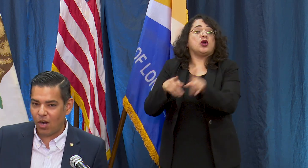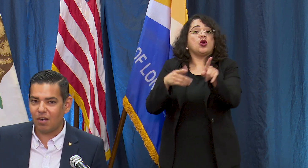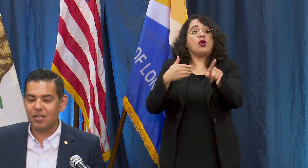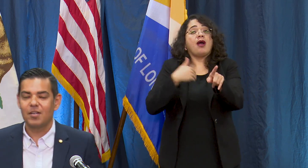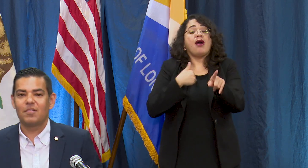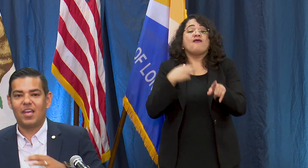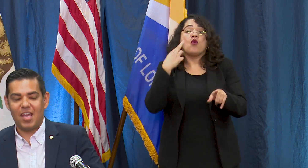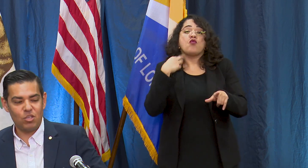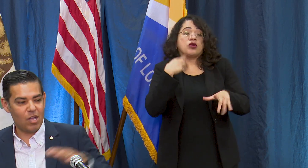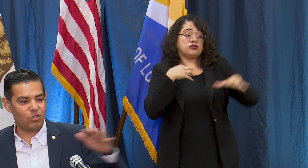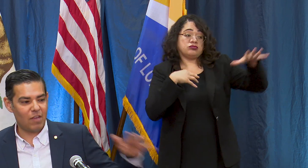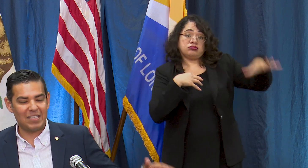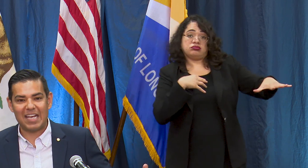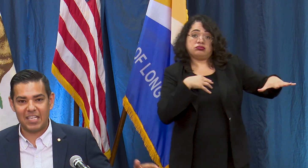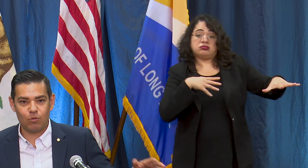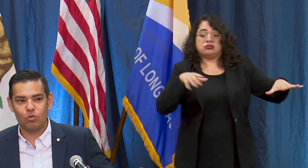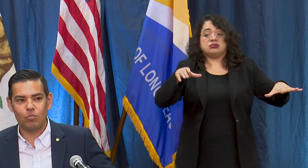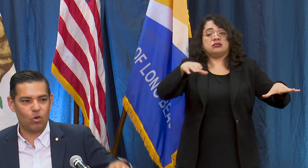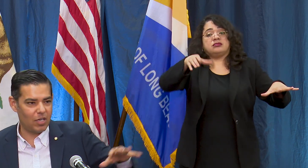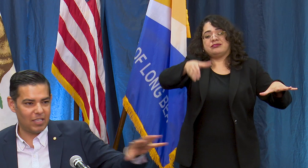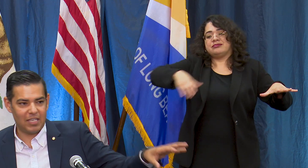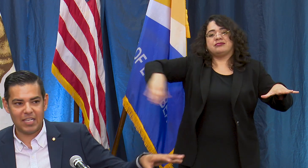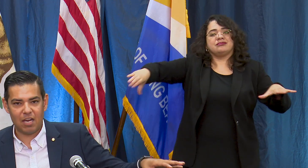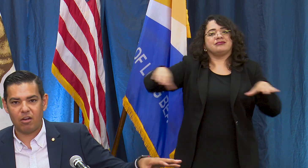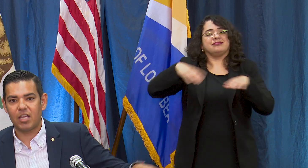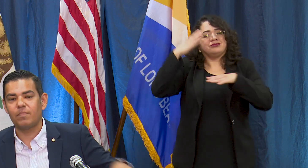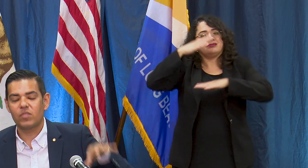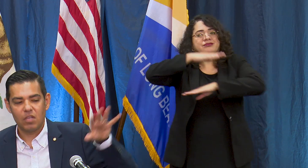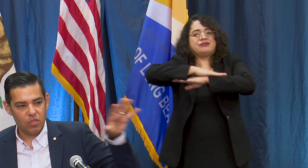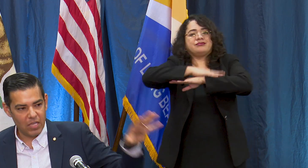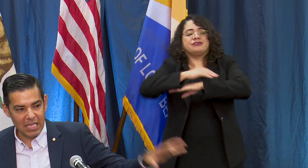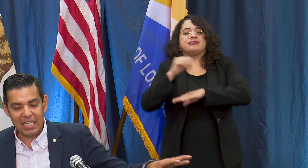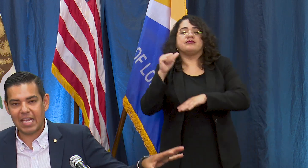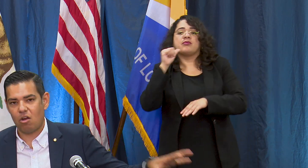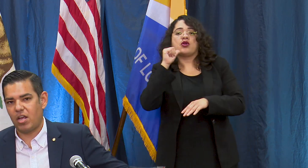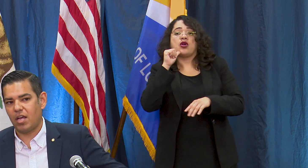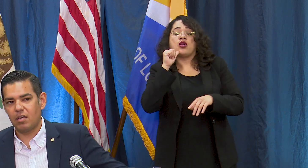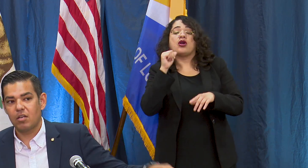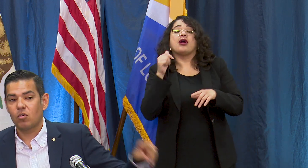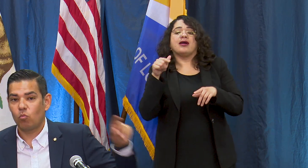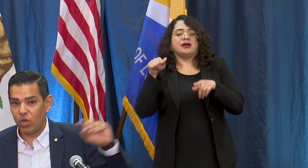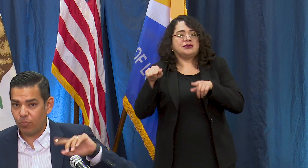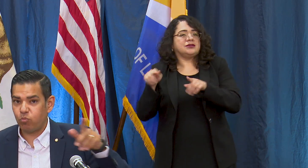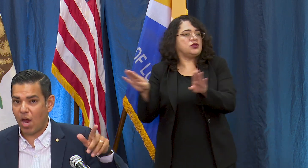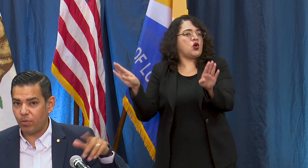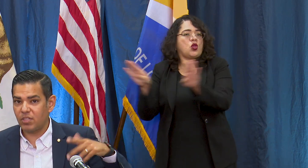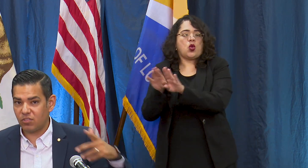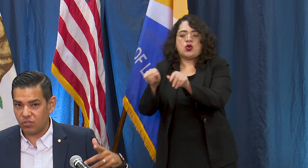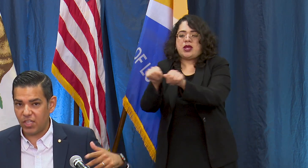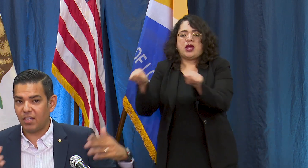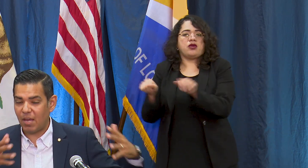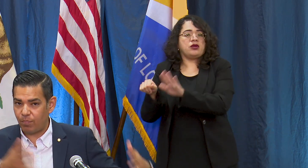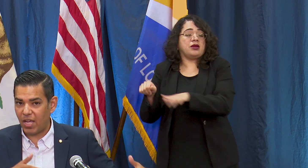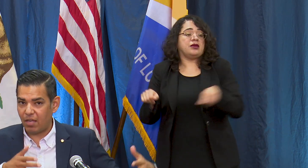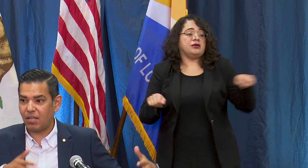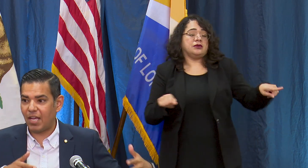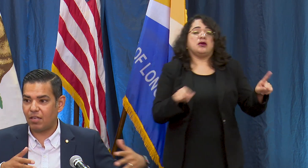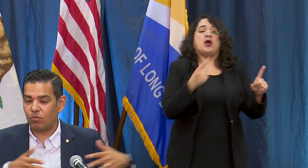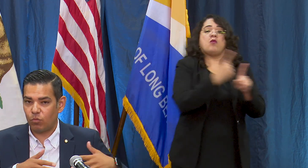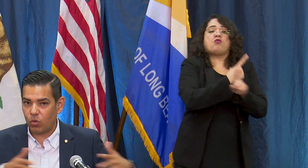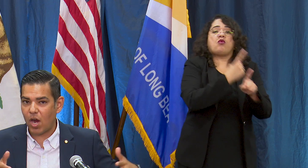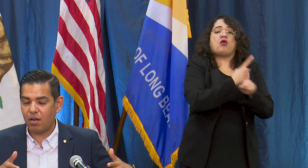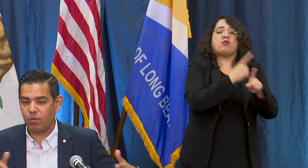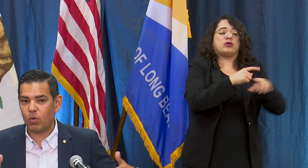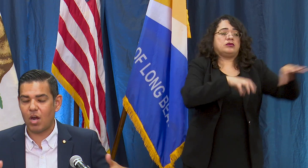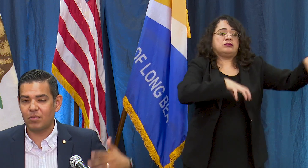actual bar and you actually have a dining room or an eating area, the eating area with proper distancing